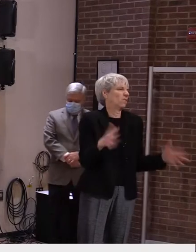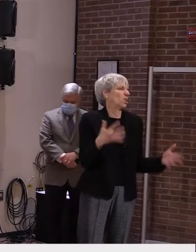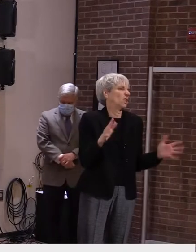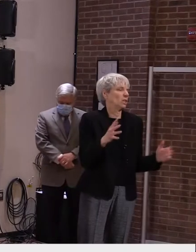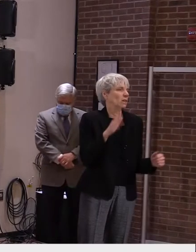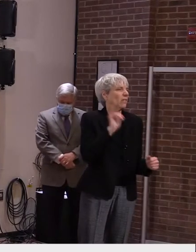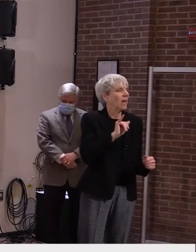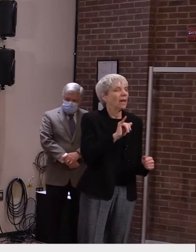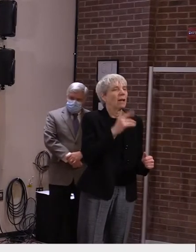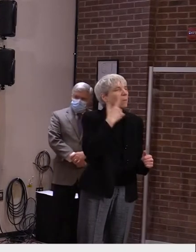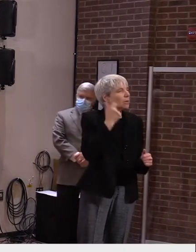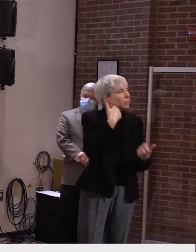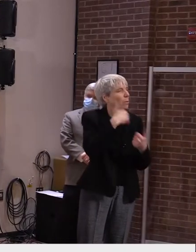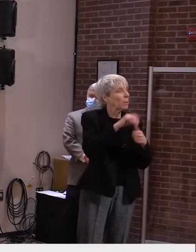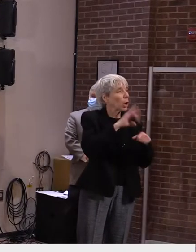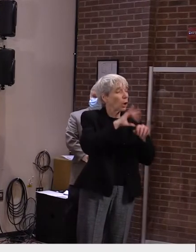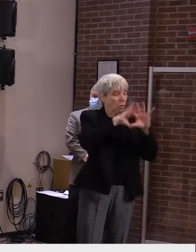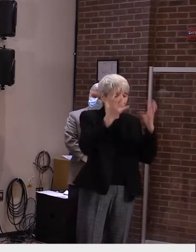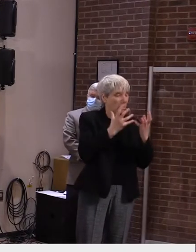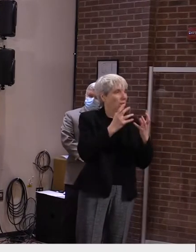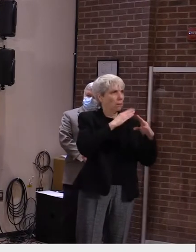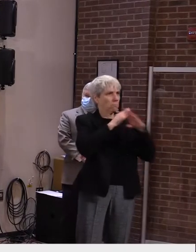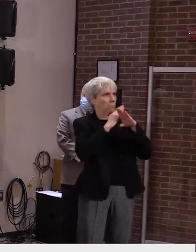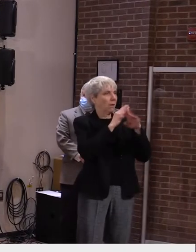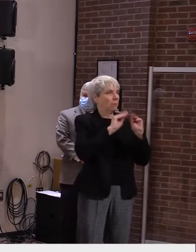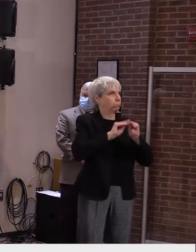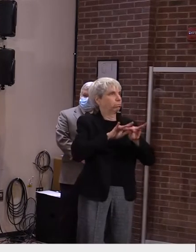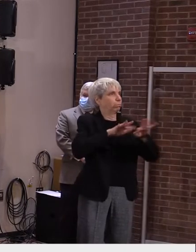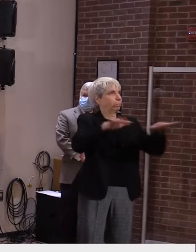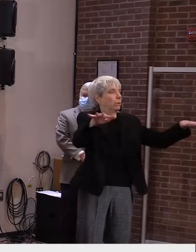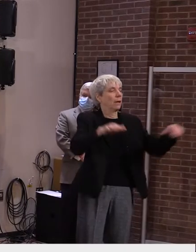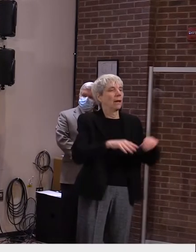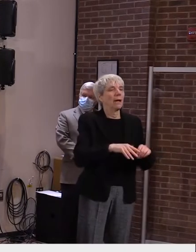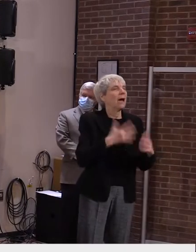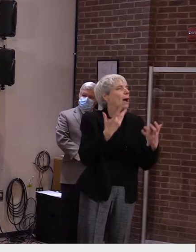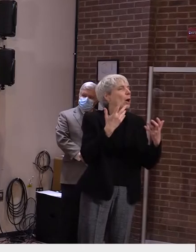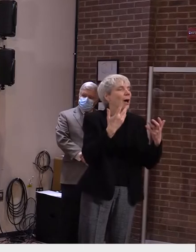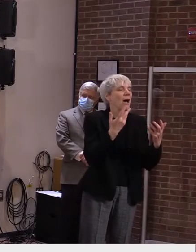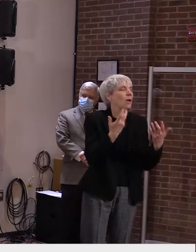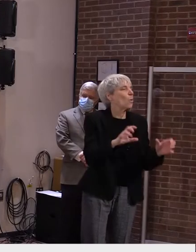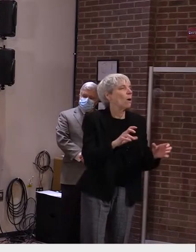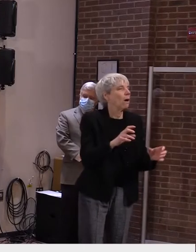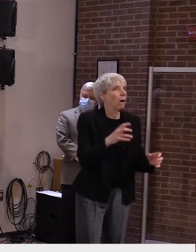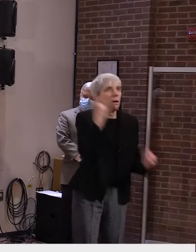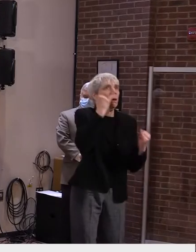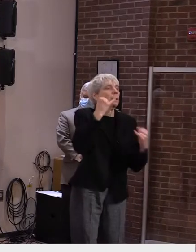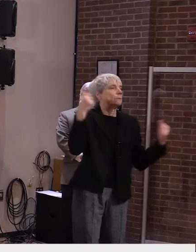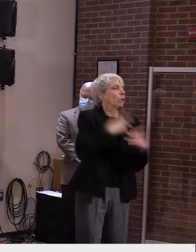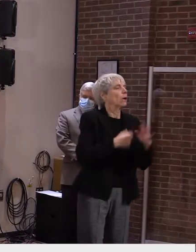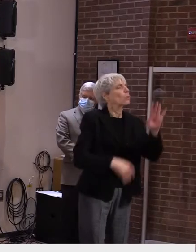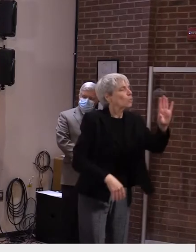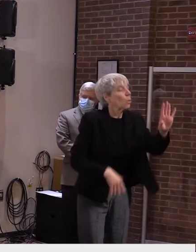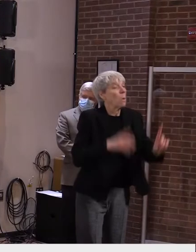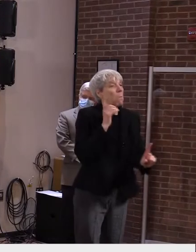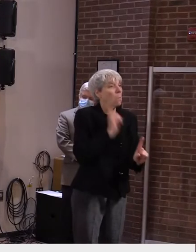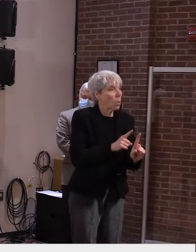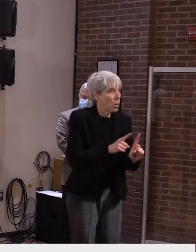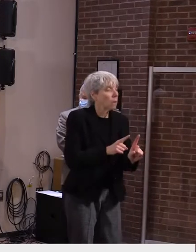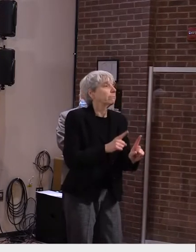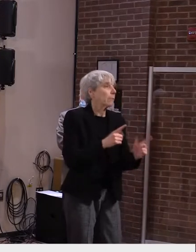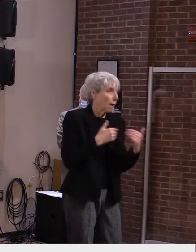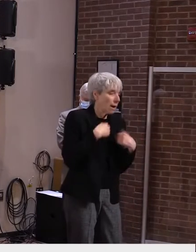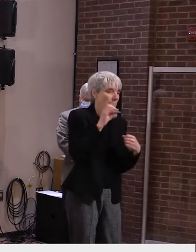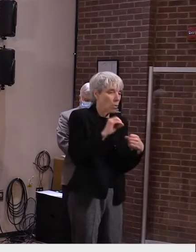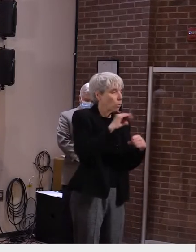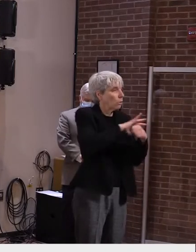pandemic. But again, we're not here to create fear and panic. We're just here to be reality-based and say it's showing up in many, many places